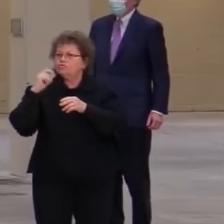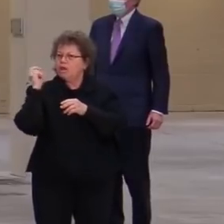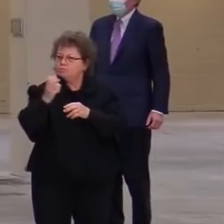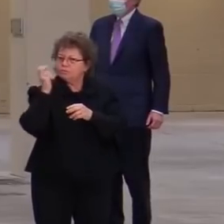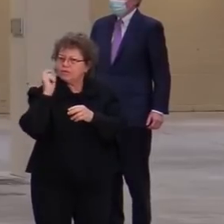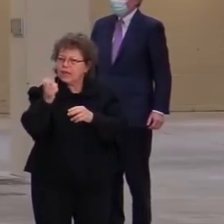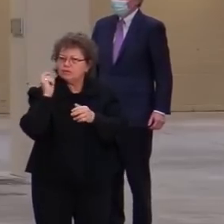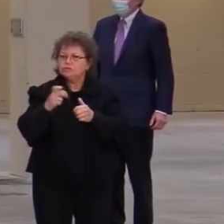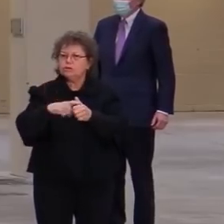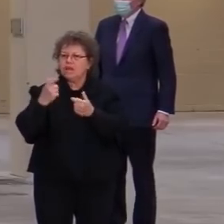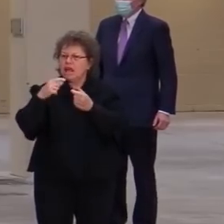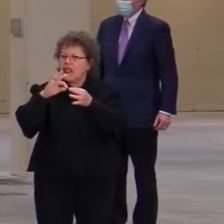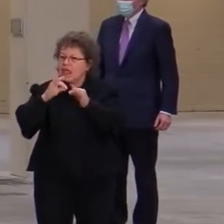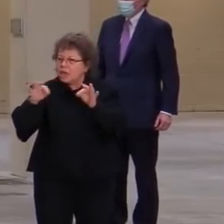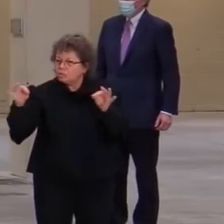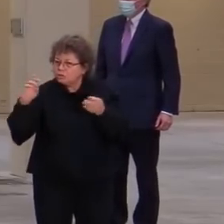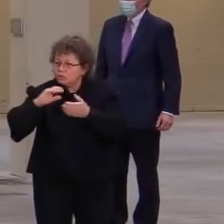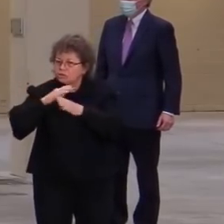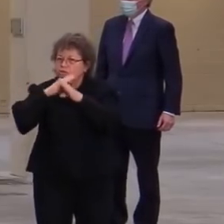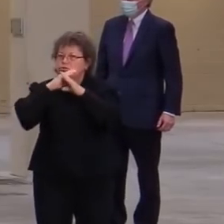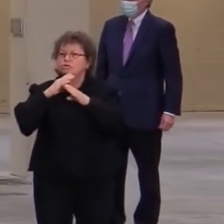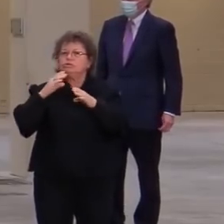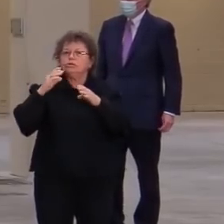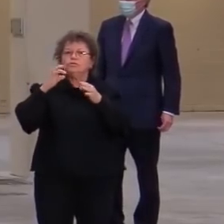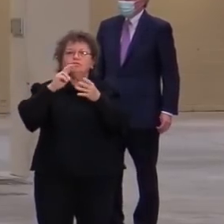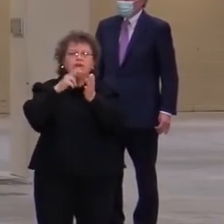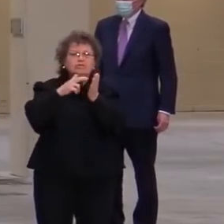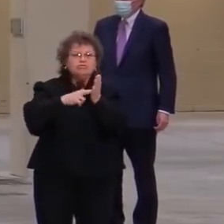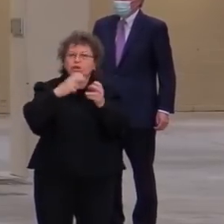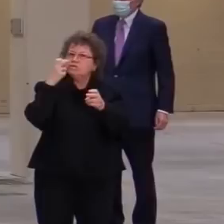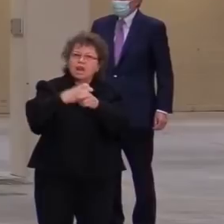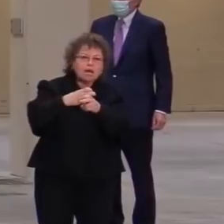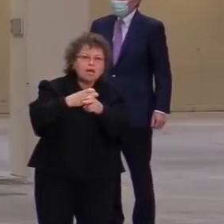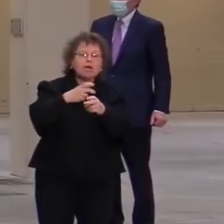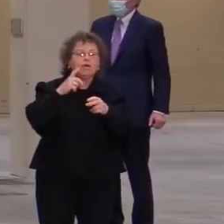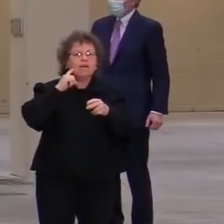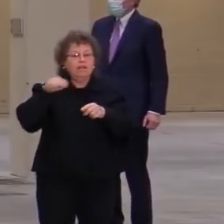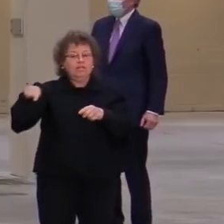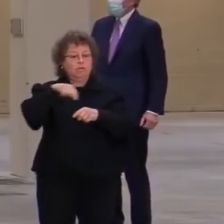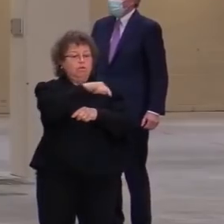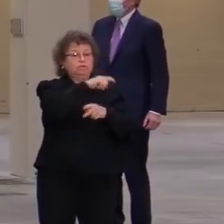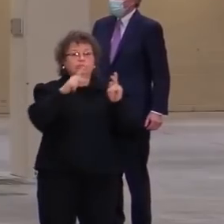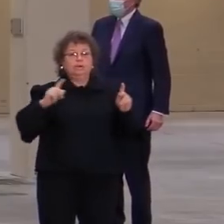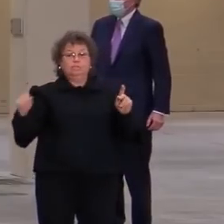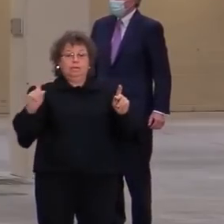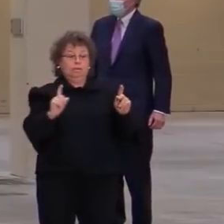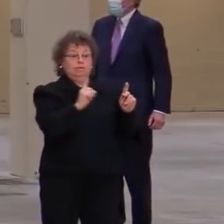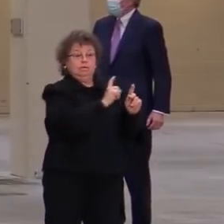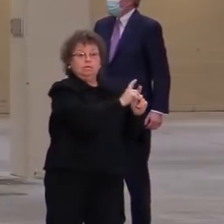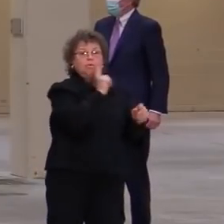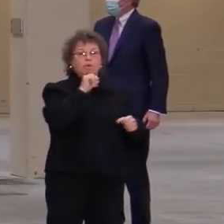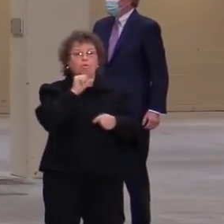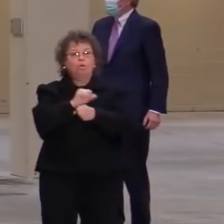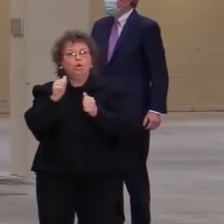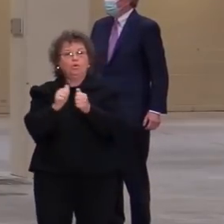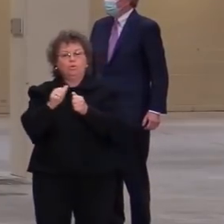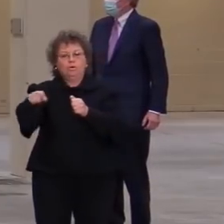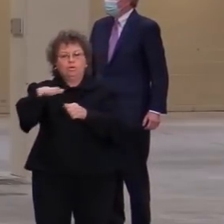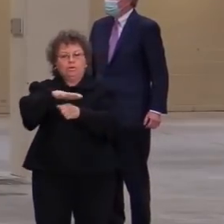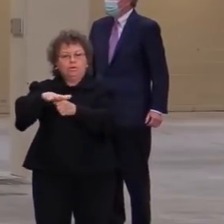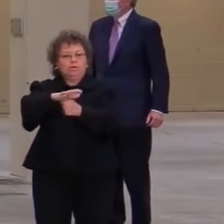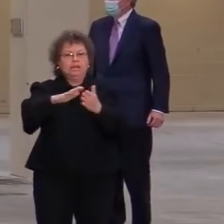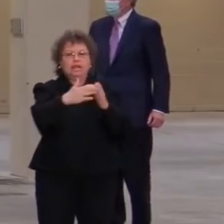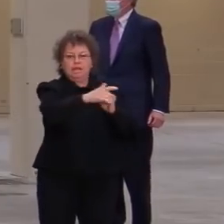barriers, and registration issues. And these liaisons will work with municipalities directly and local boards of health